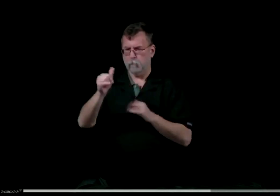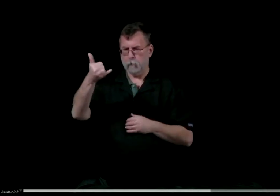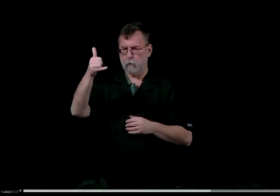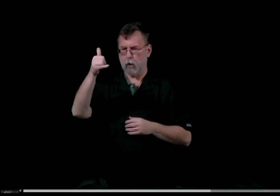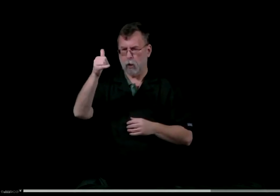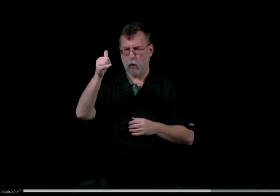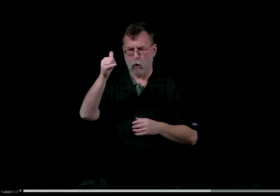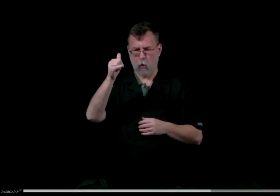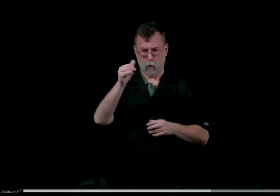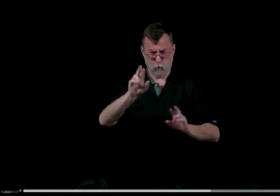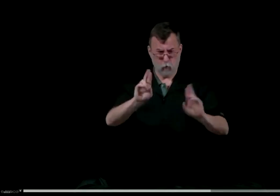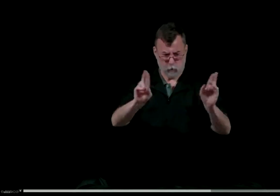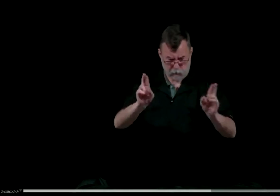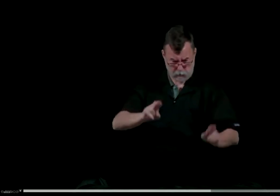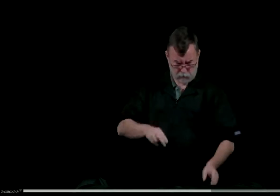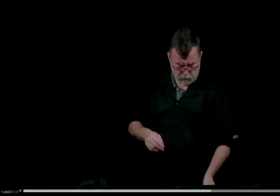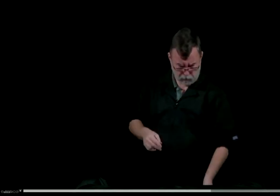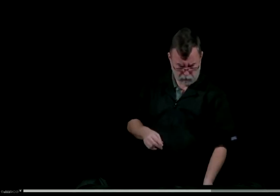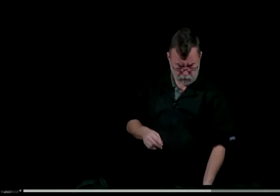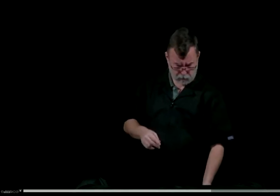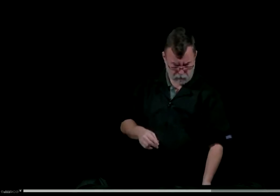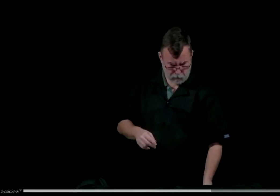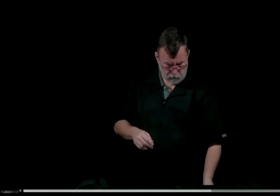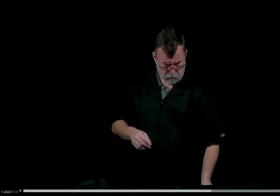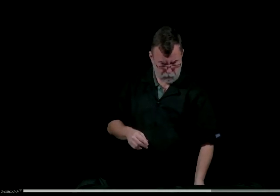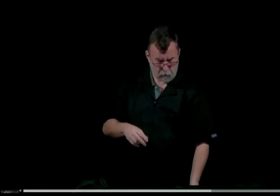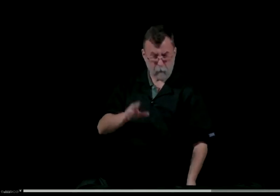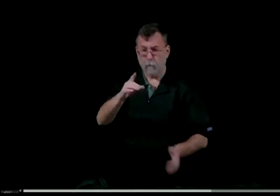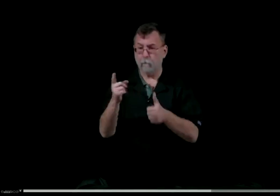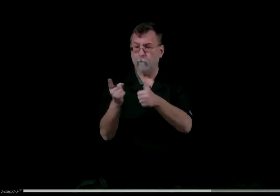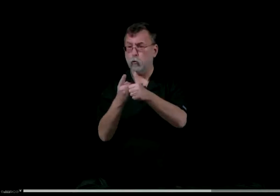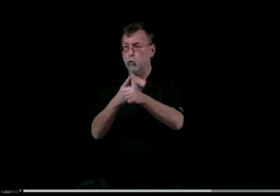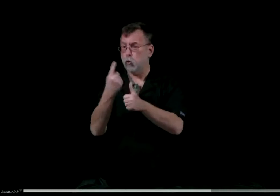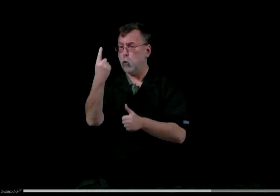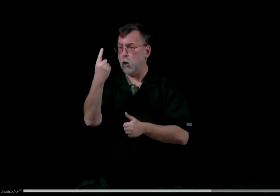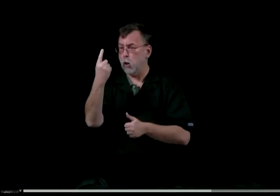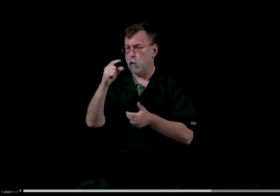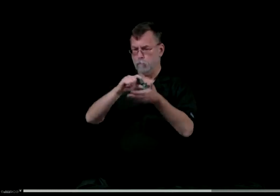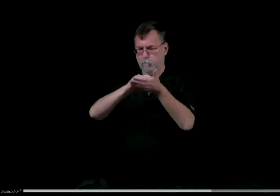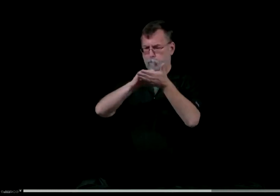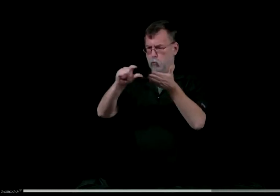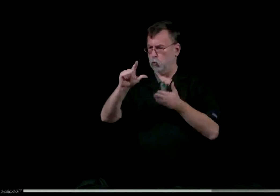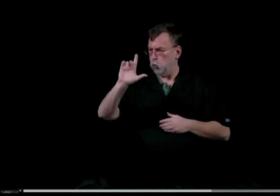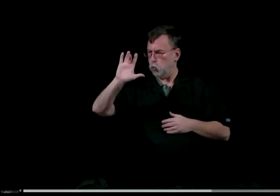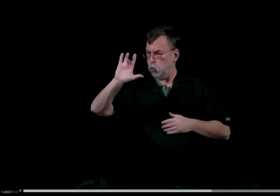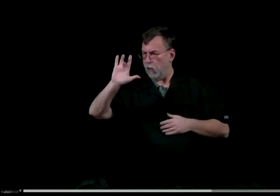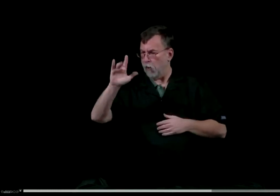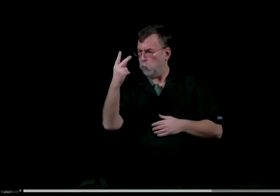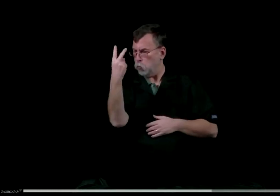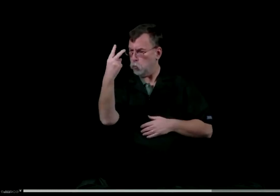Now with this, I want to show you another example. Use those yellow highlights on the scriptures. The first one I want to show you